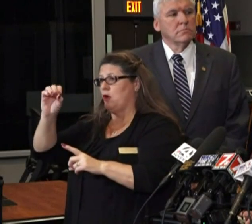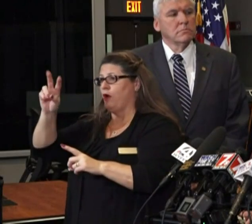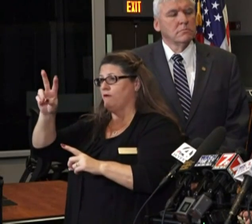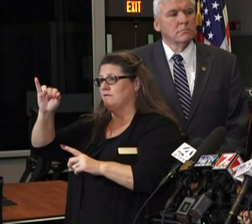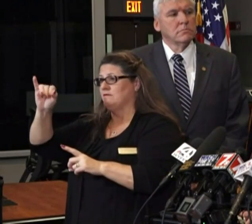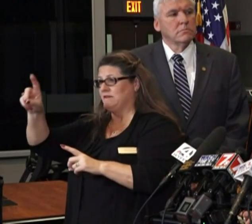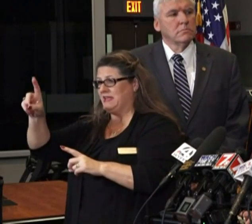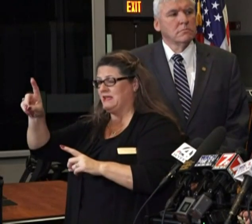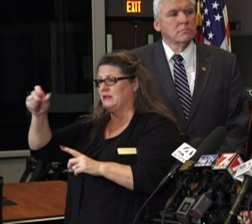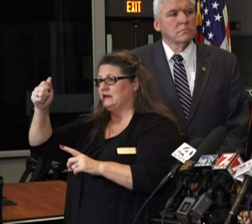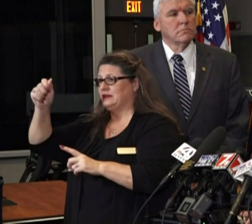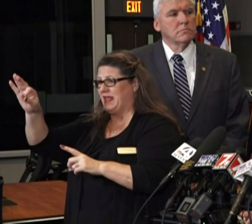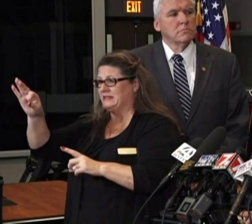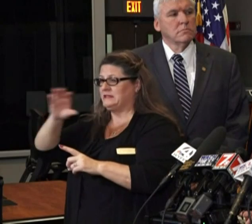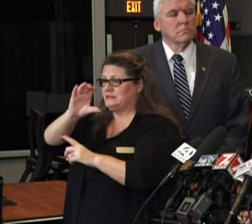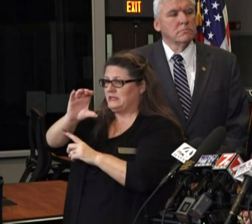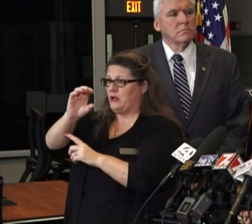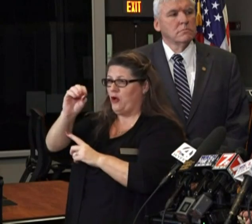southcarolinadhec.gov/COVID-19. That's